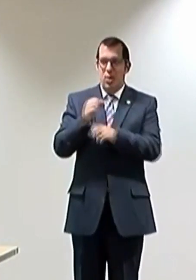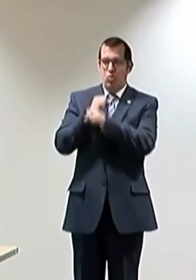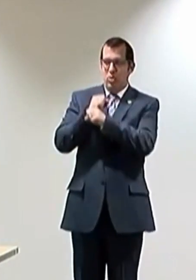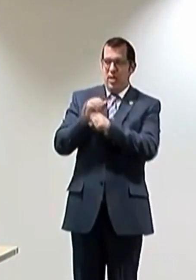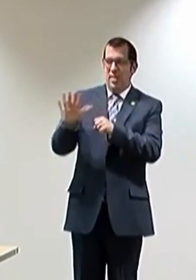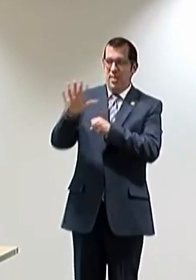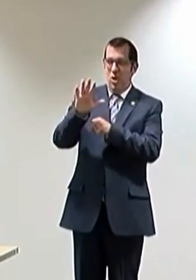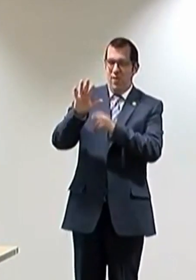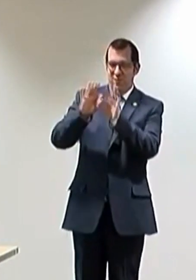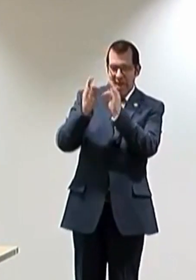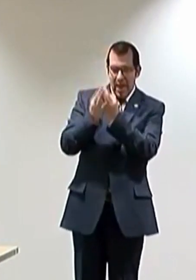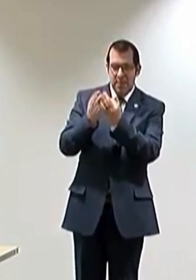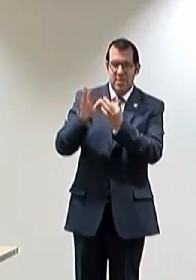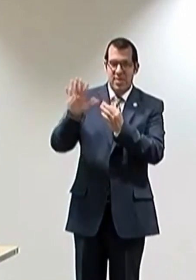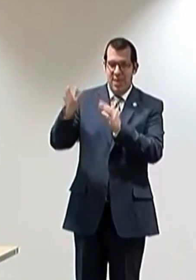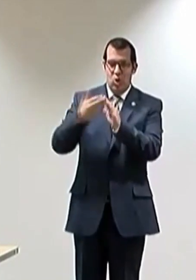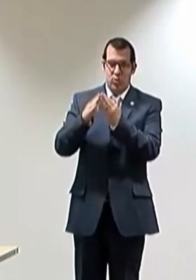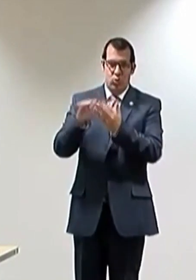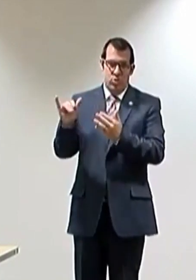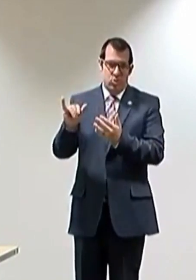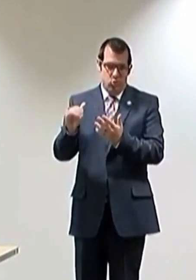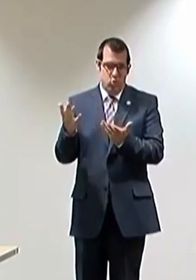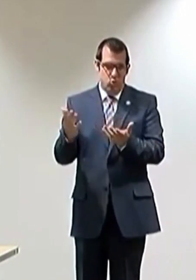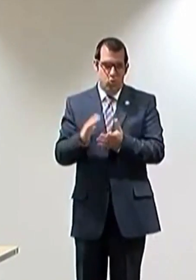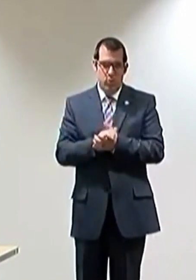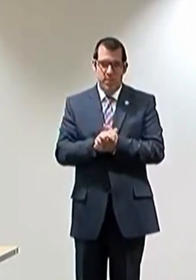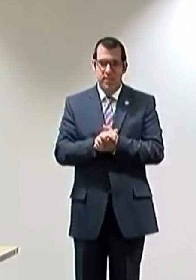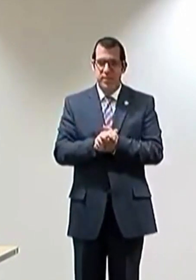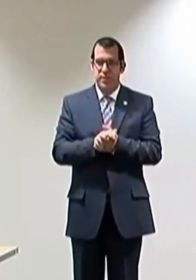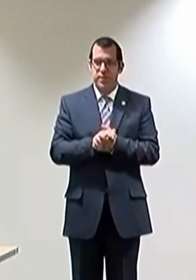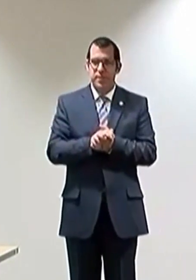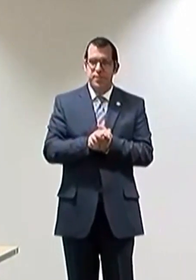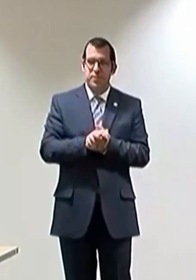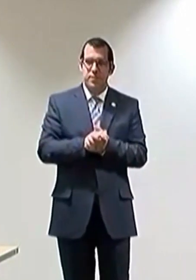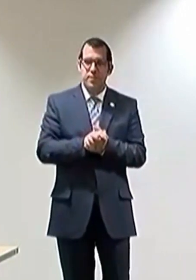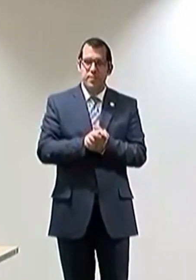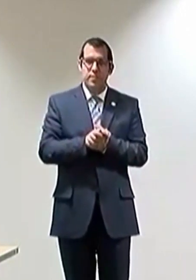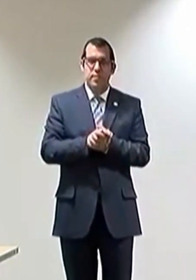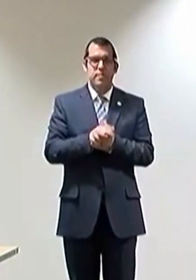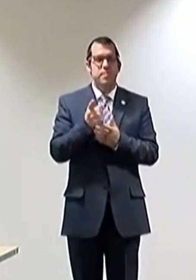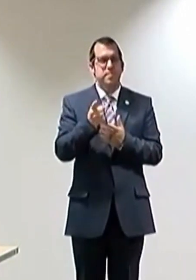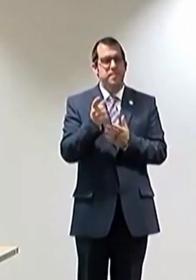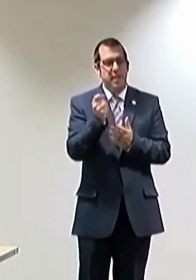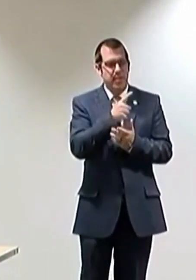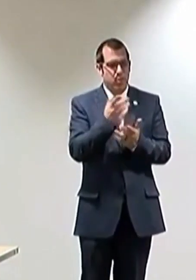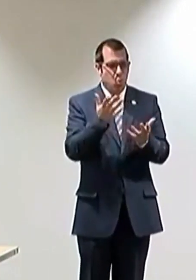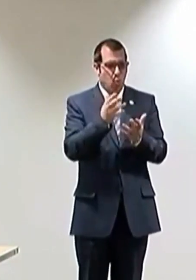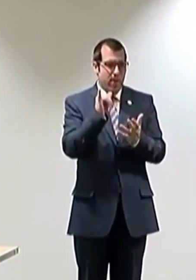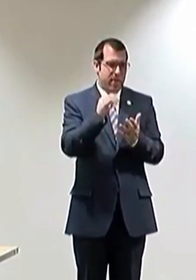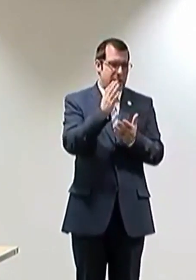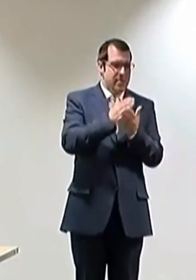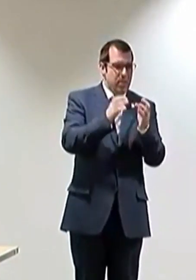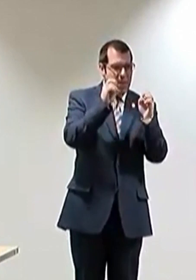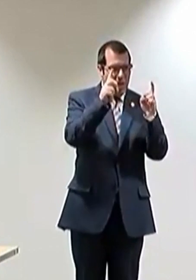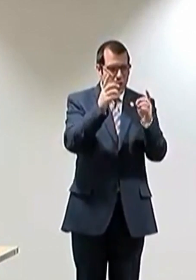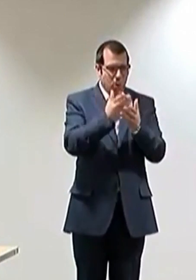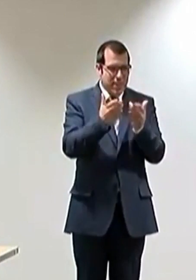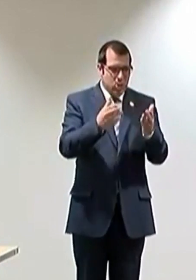protecting their families and their communities as well. What does some of those educational, materials look